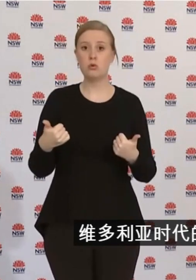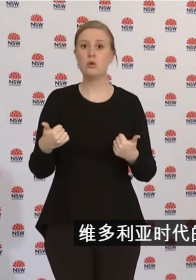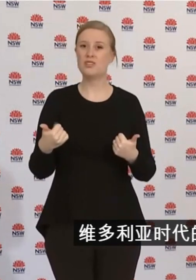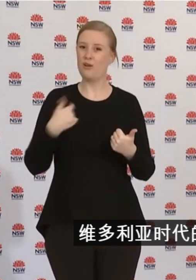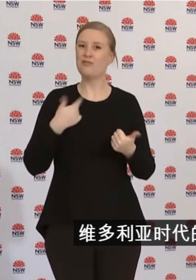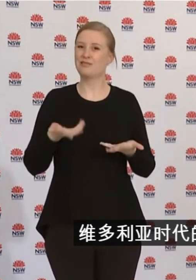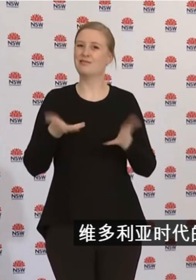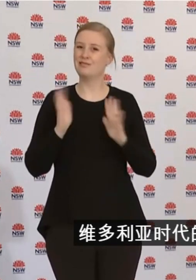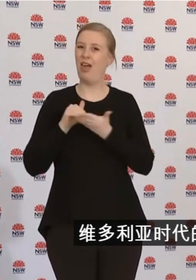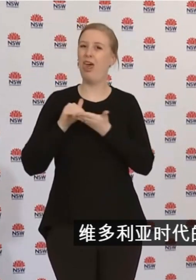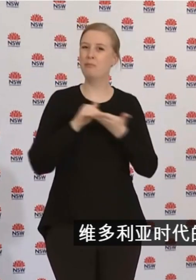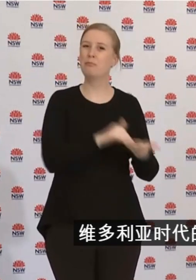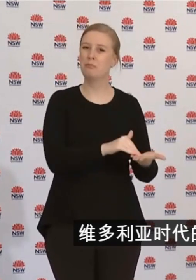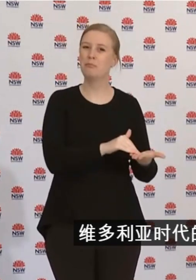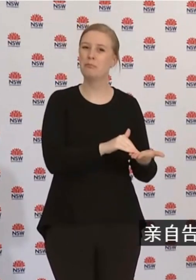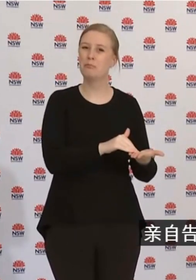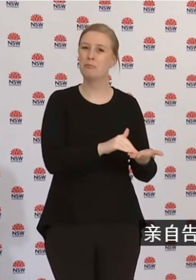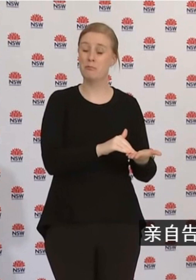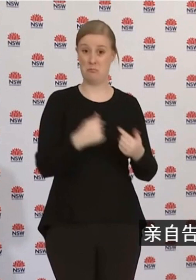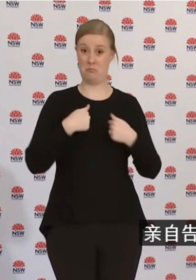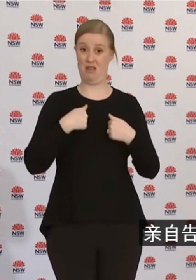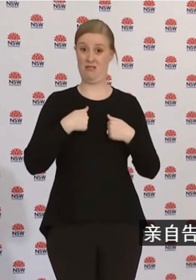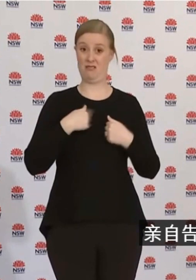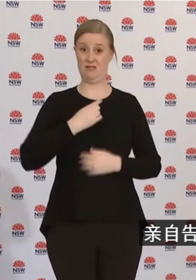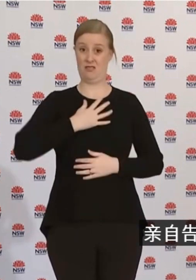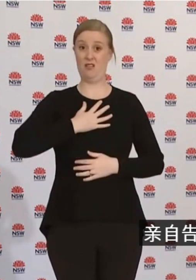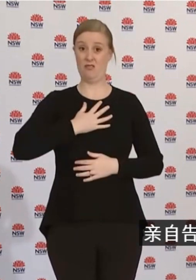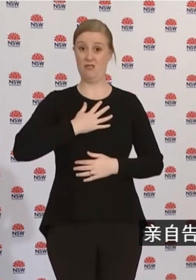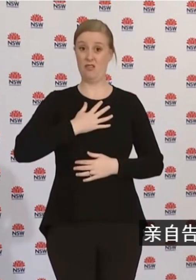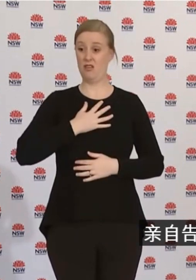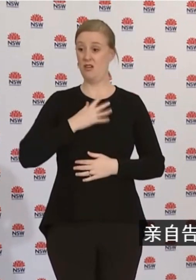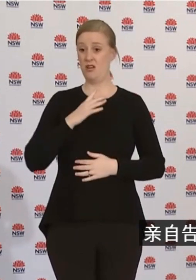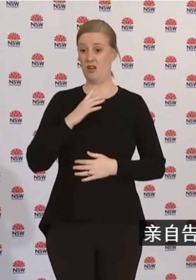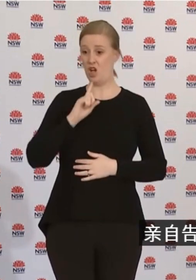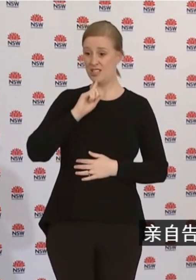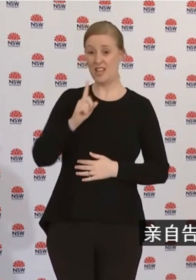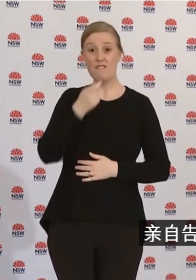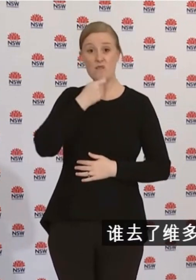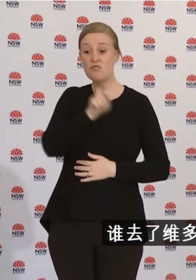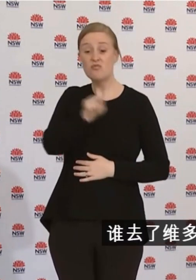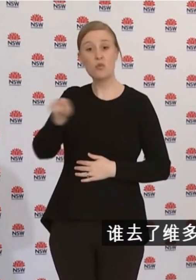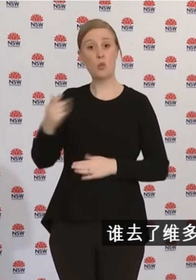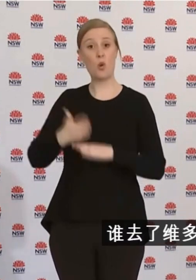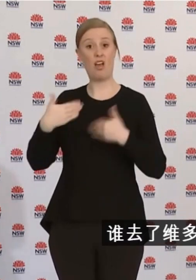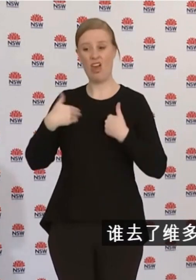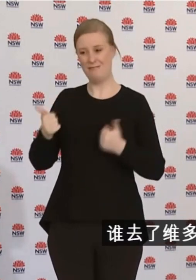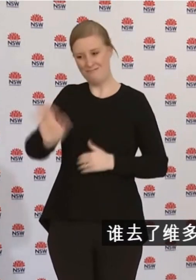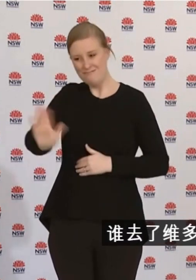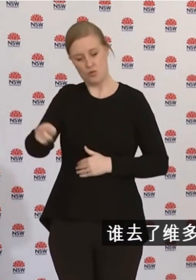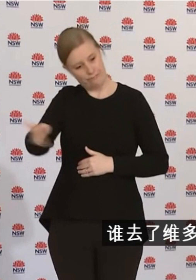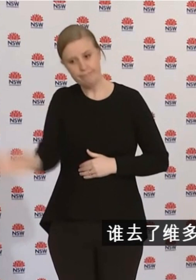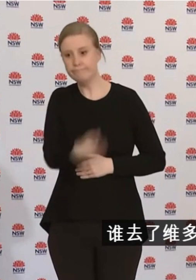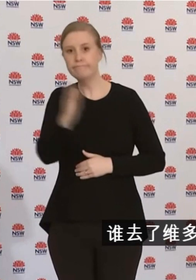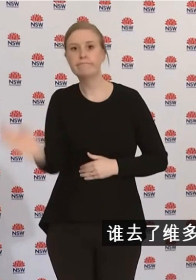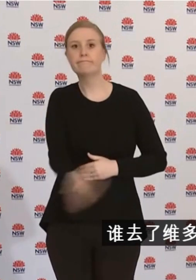colleagues and friends were suffering, I personally said goodbye to a number of health staff who went down to Victoria and